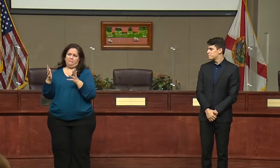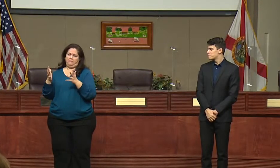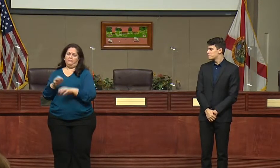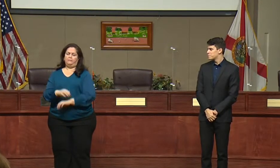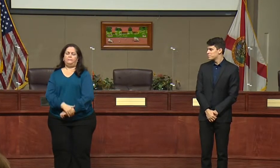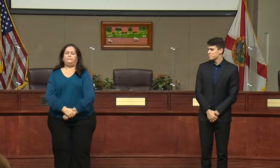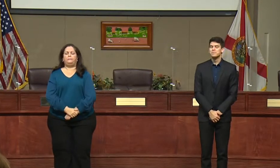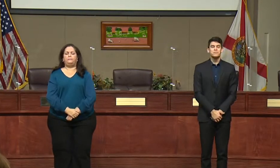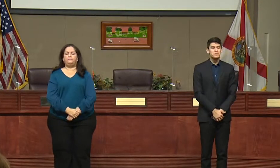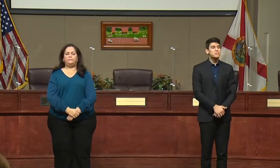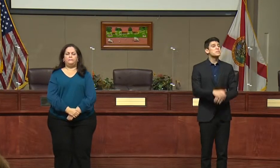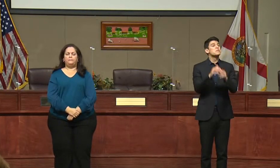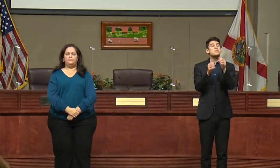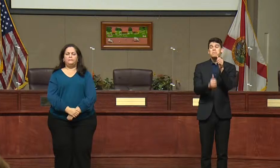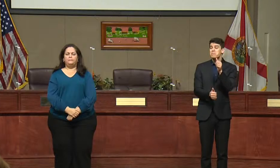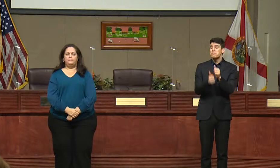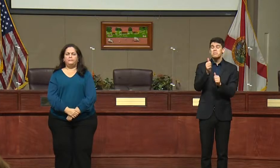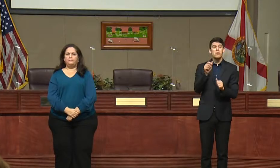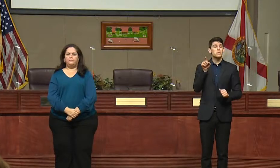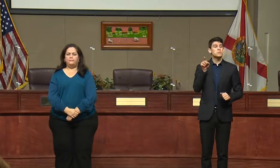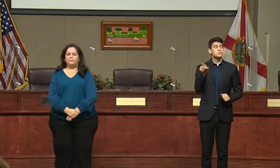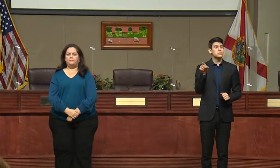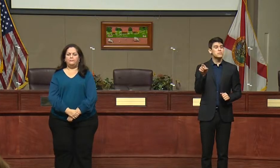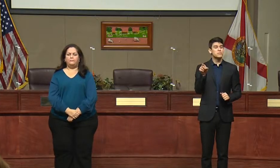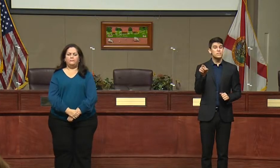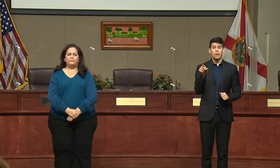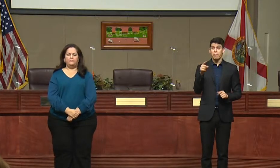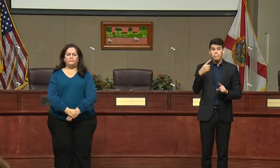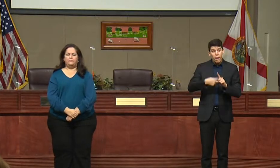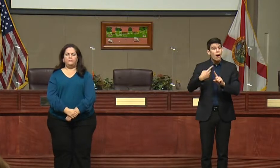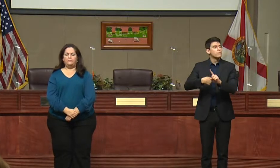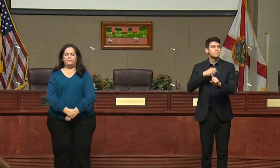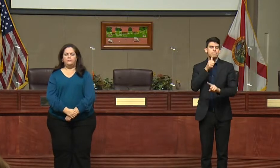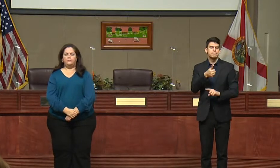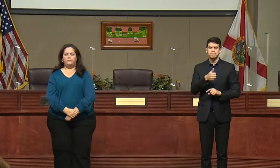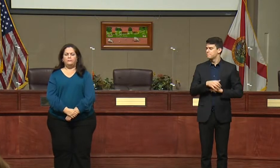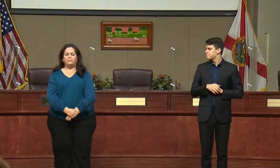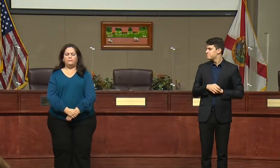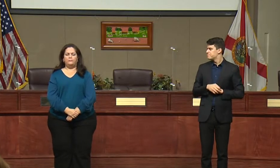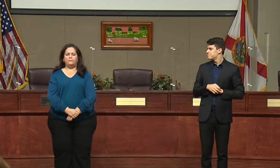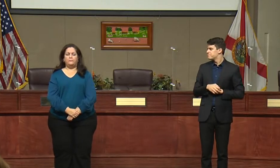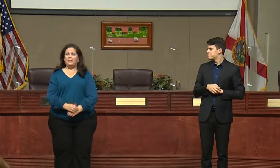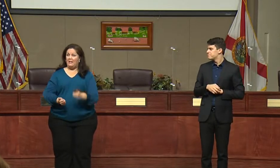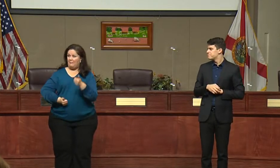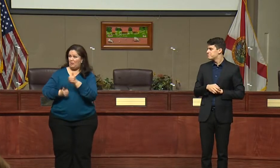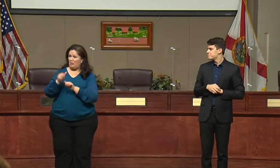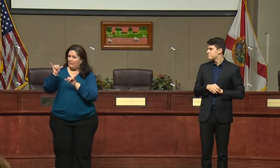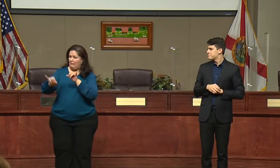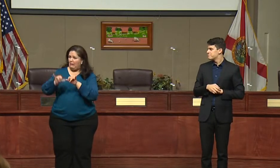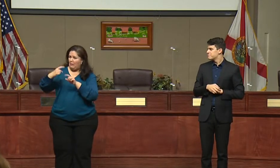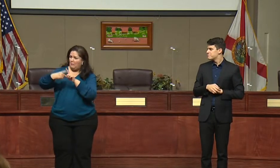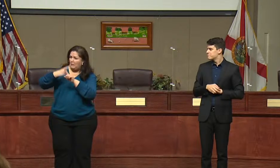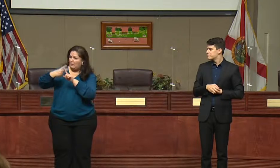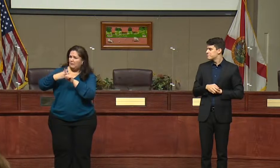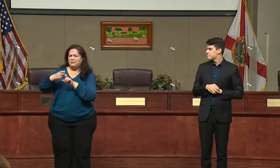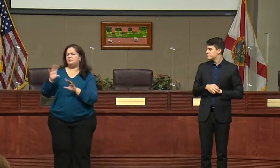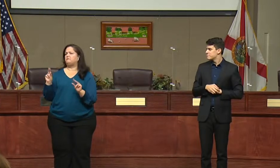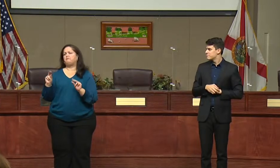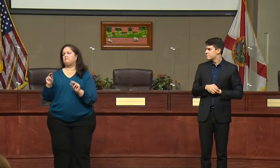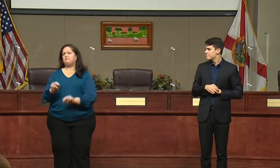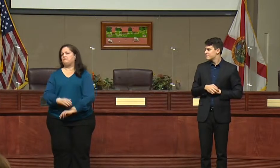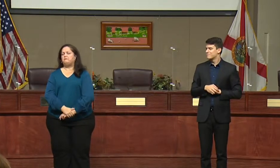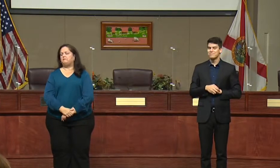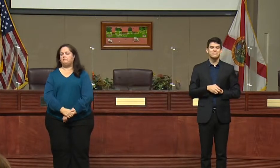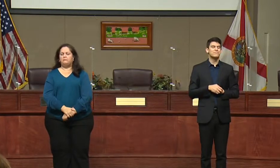The majority are not there for months. La mayoría no se queda en la cárcel por meses. So